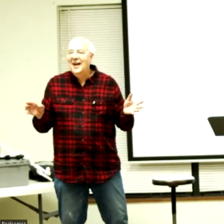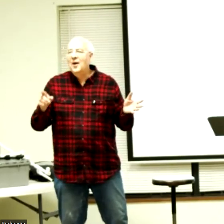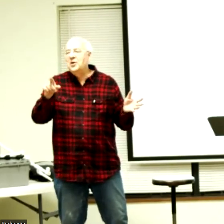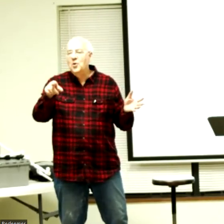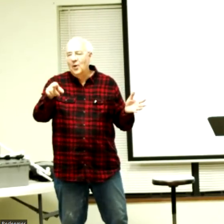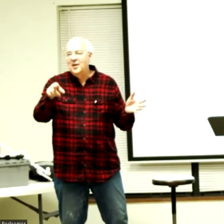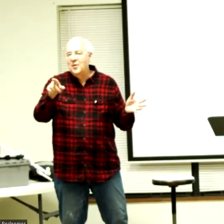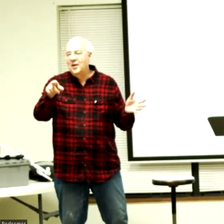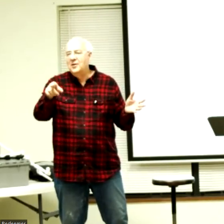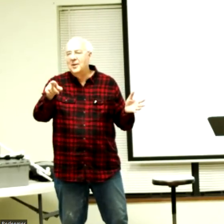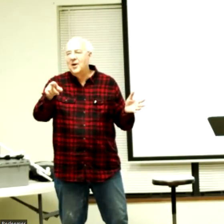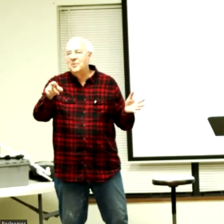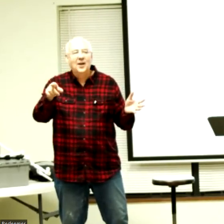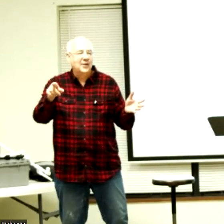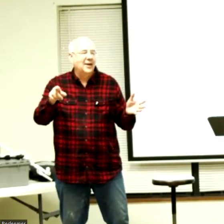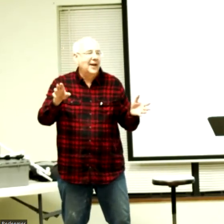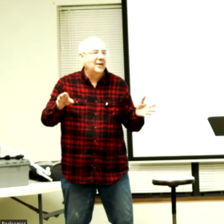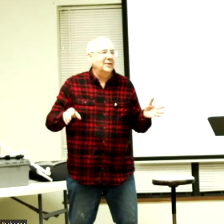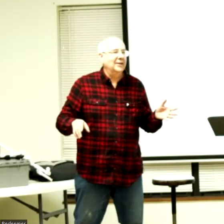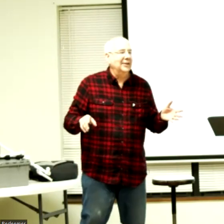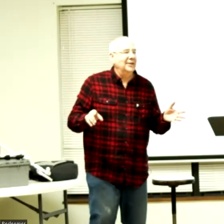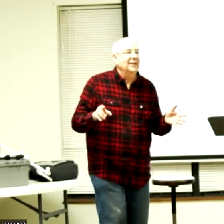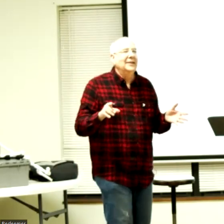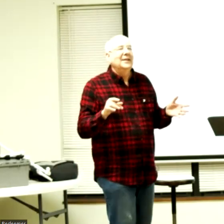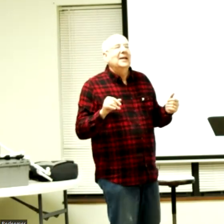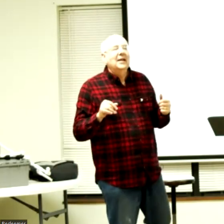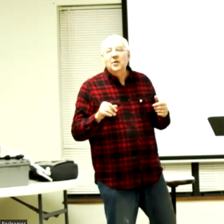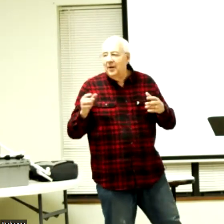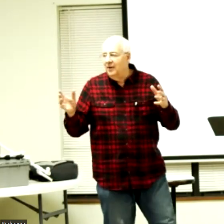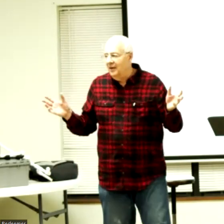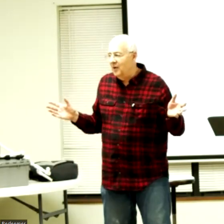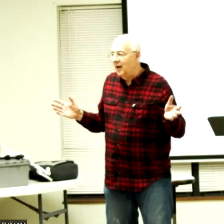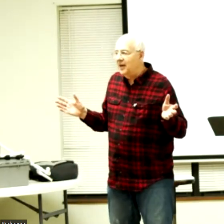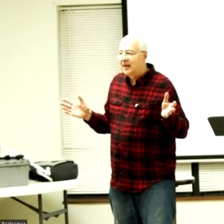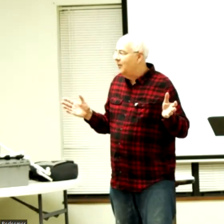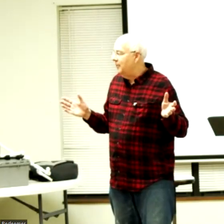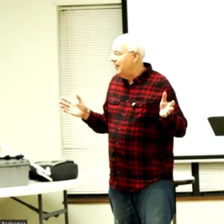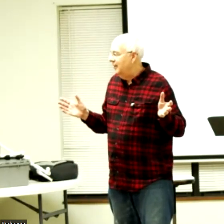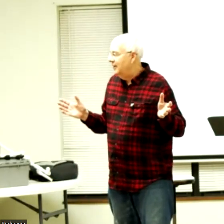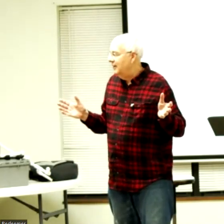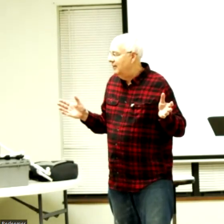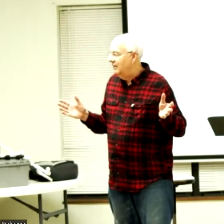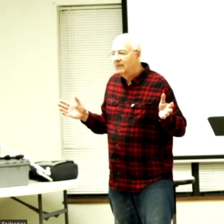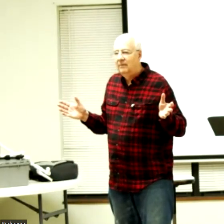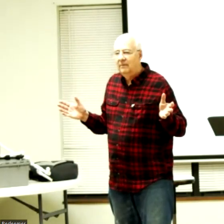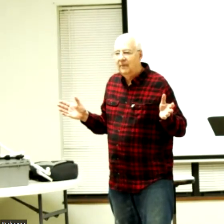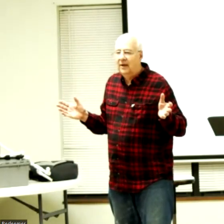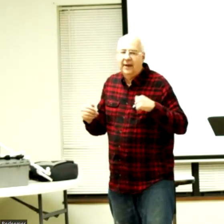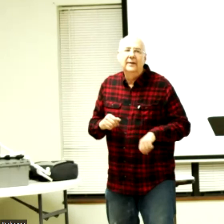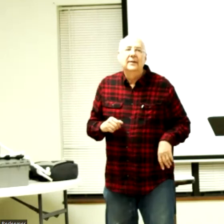I know what you want. You want to use the marshmallow gun. Yeah, I know. Do you all need to take a quick break? No. Okay.